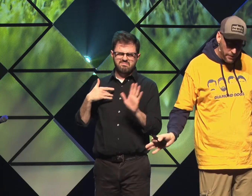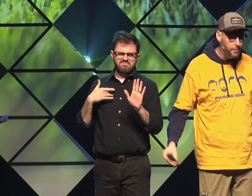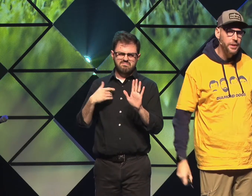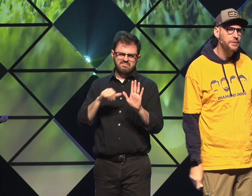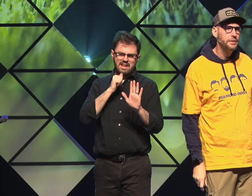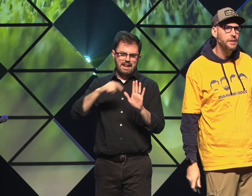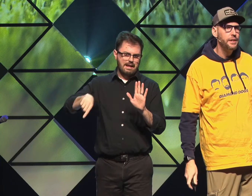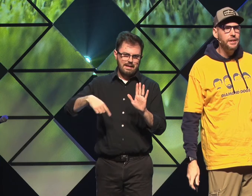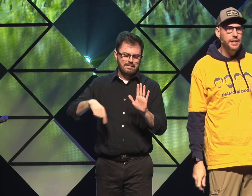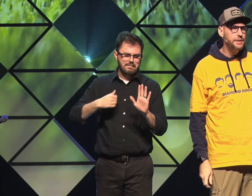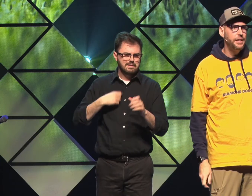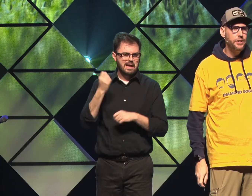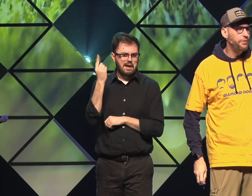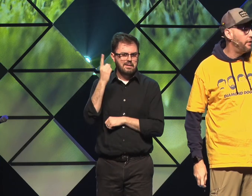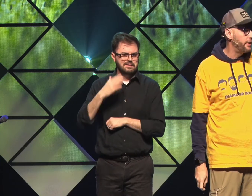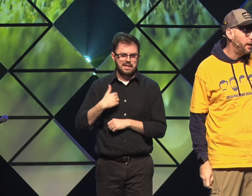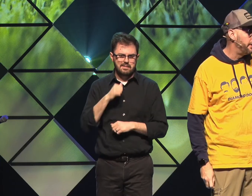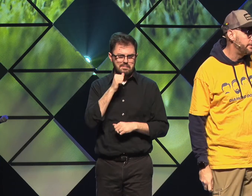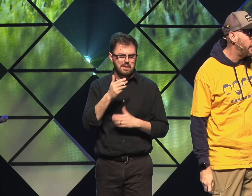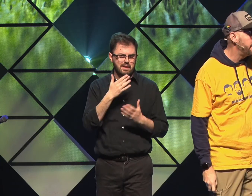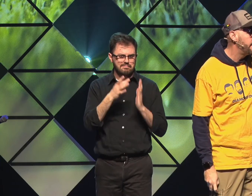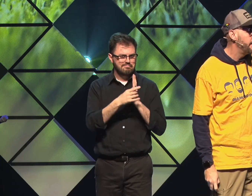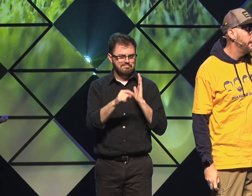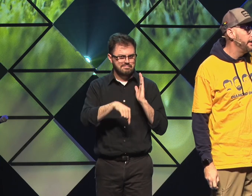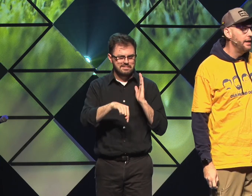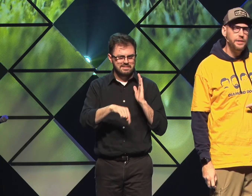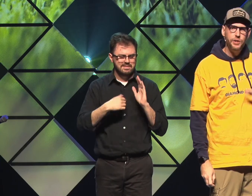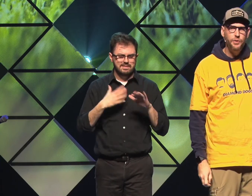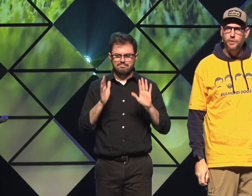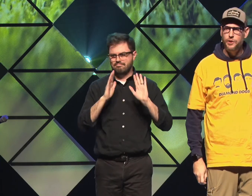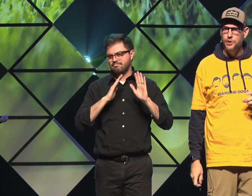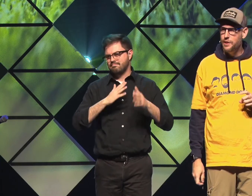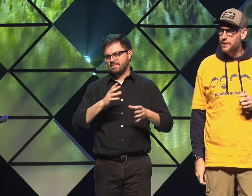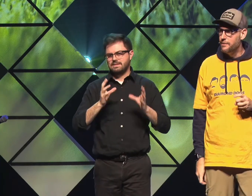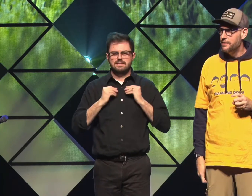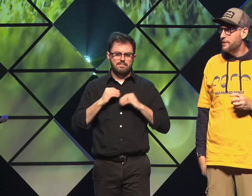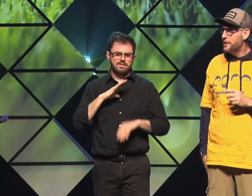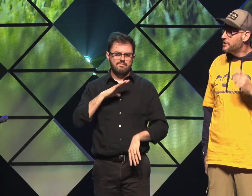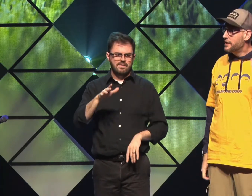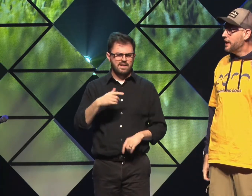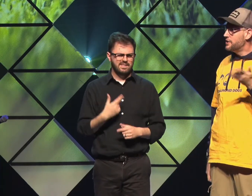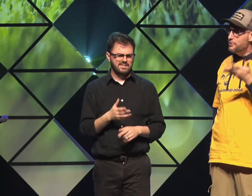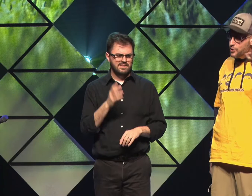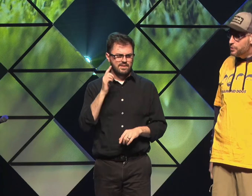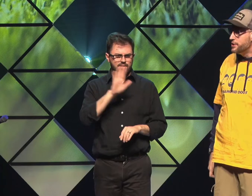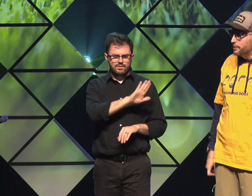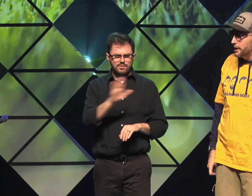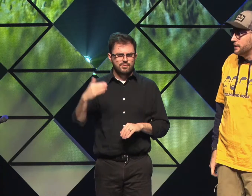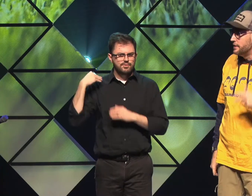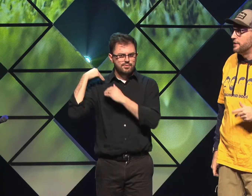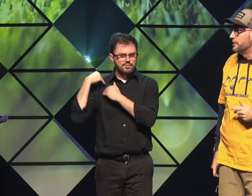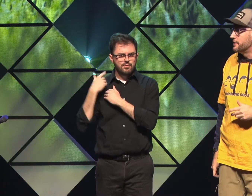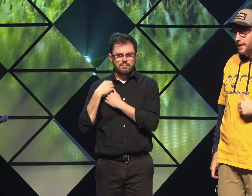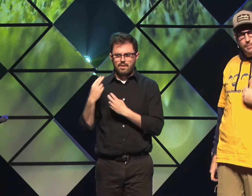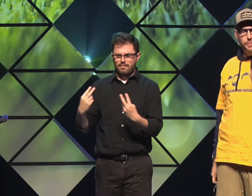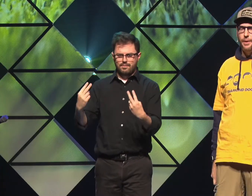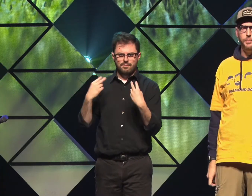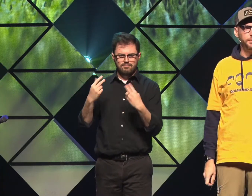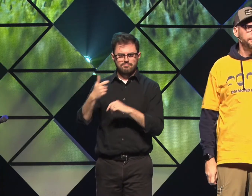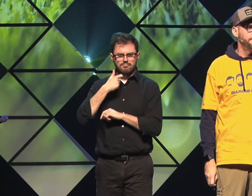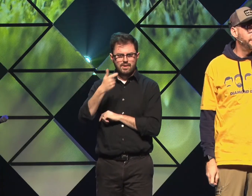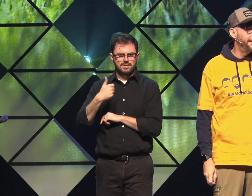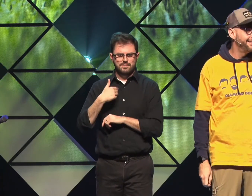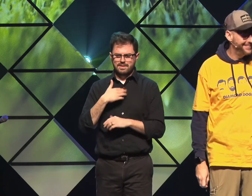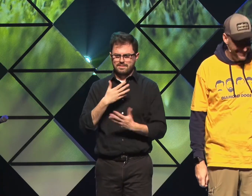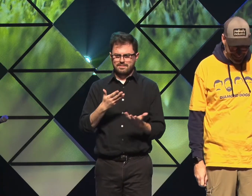doesn't bother me. That's your fault for coming, right? It's your fault for tuning in. Unless you're a guest, you knew what you were getting into. Not my